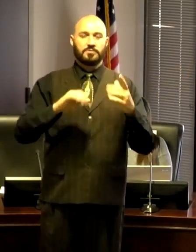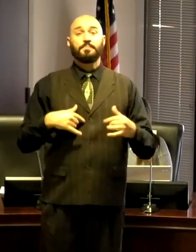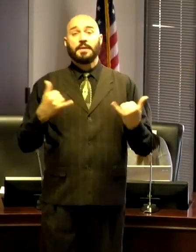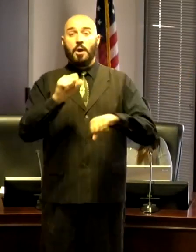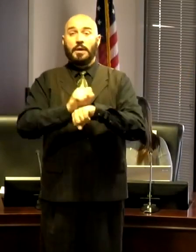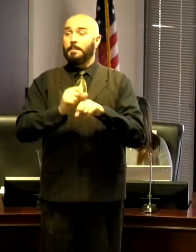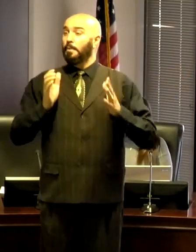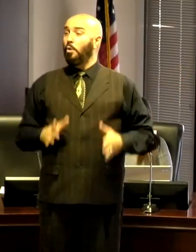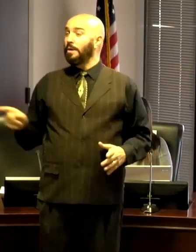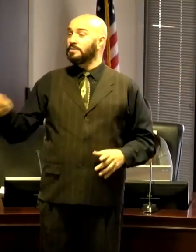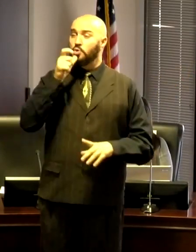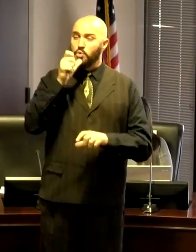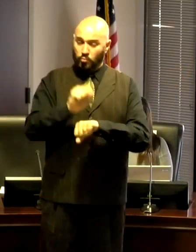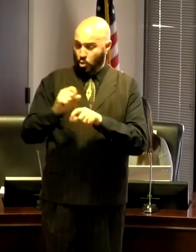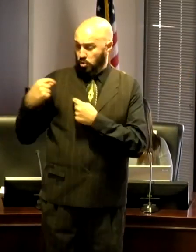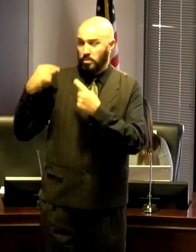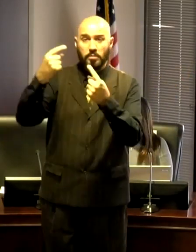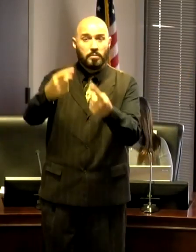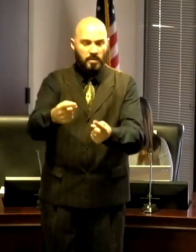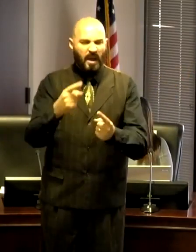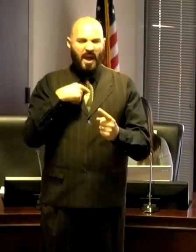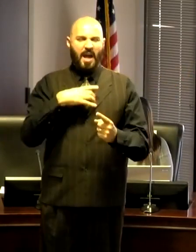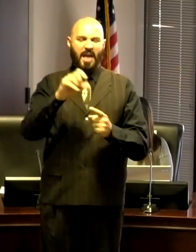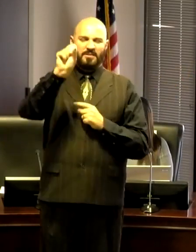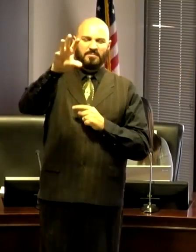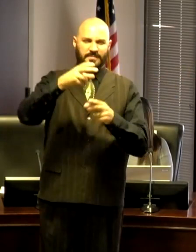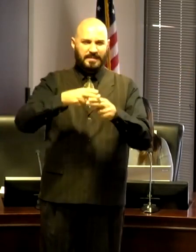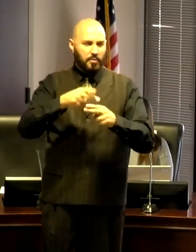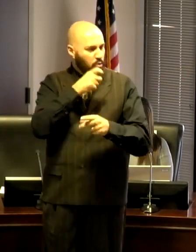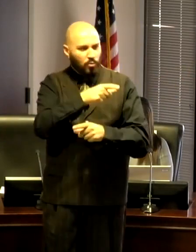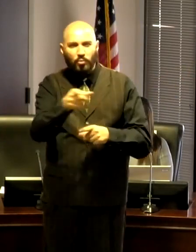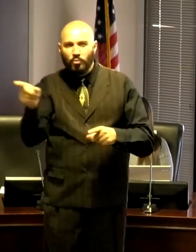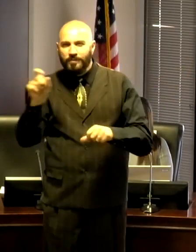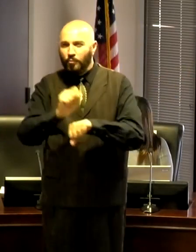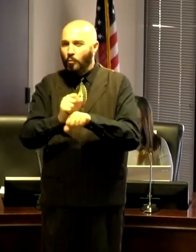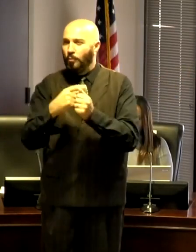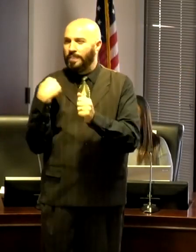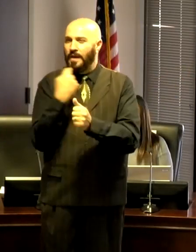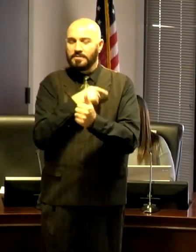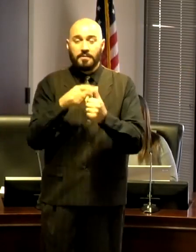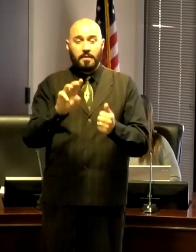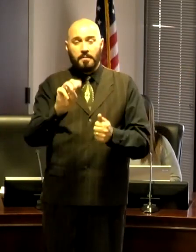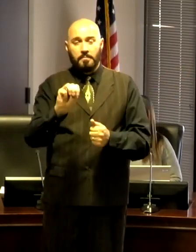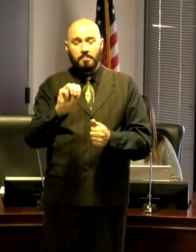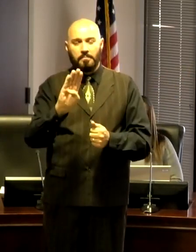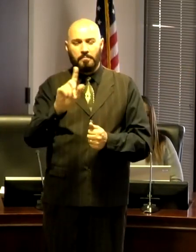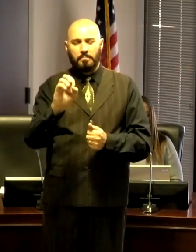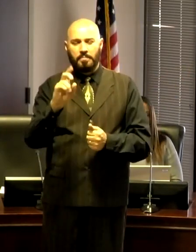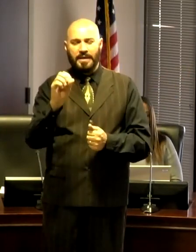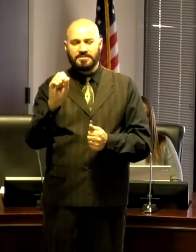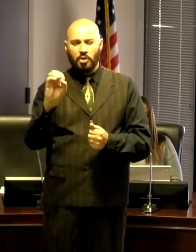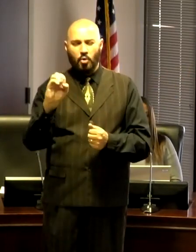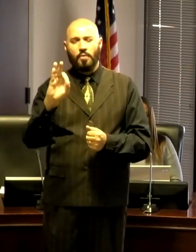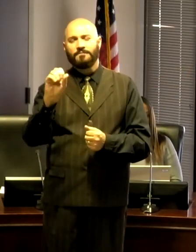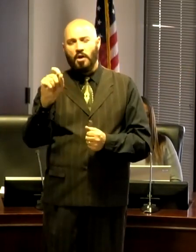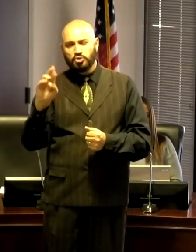always like to recognize our folks that are hitting employee service milestones. Michael Bledsoe, Sammy Foster, and Allison